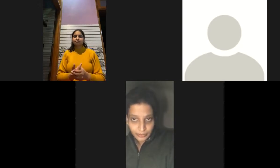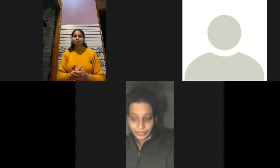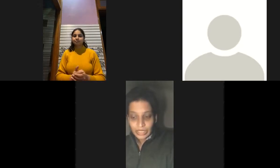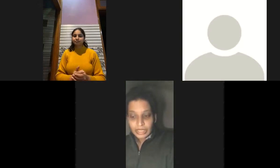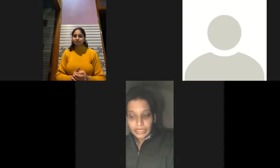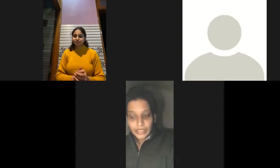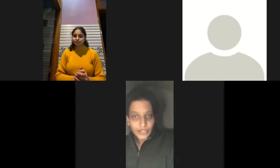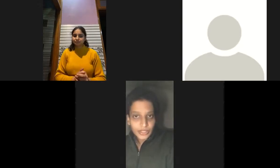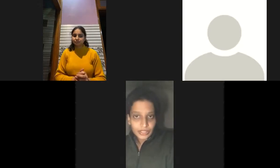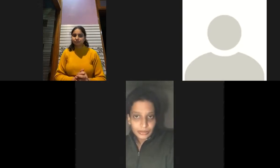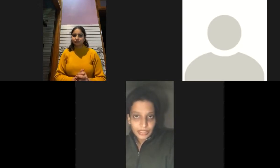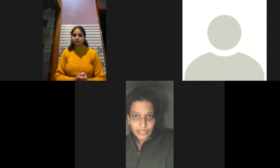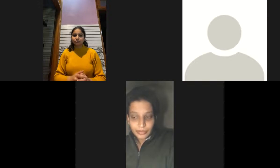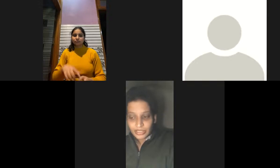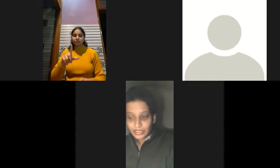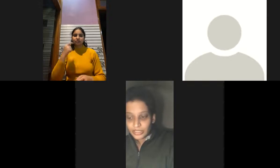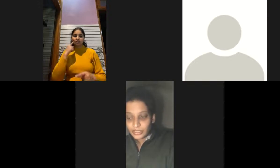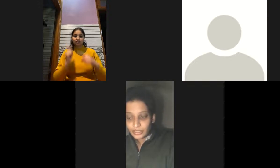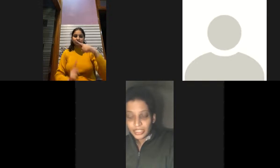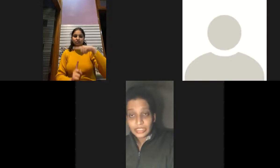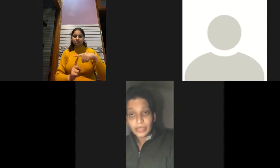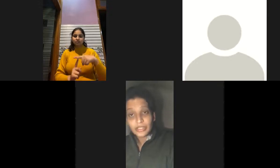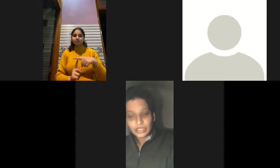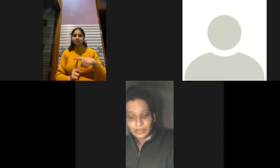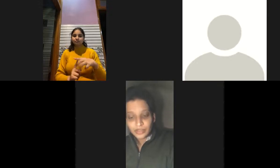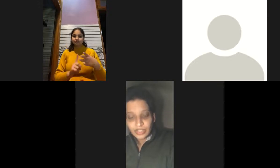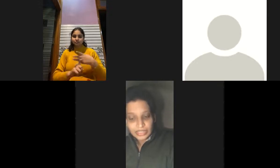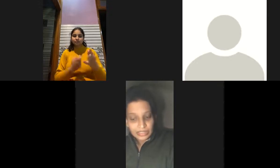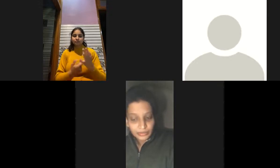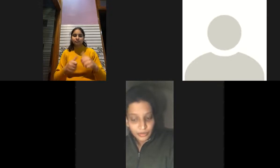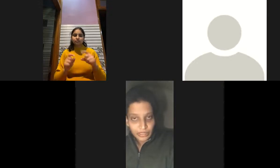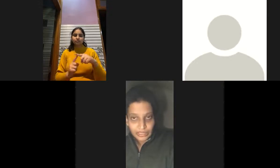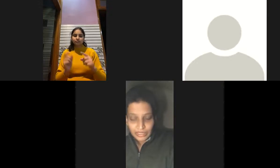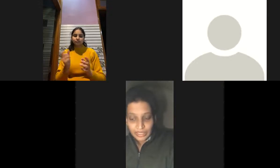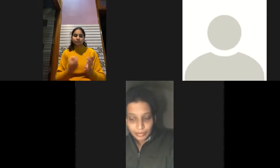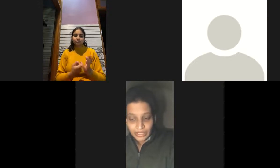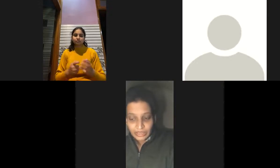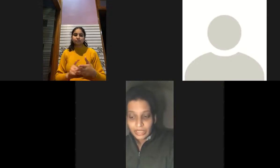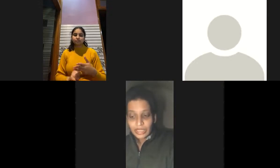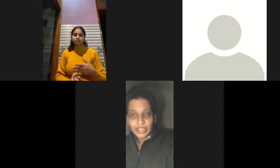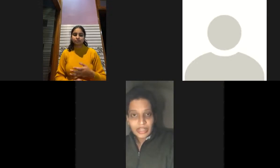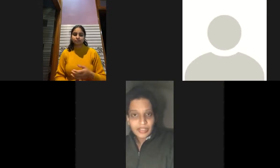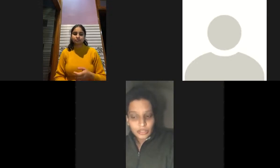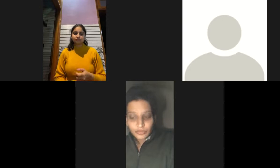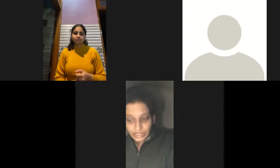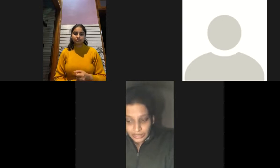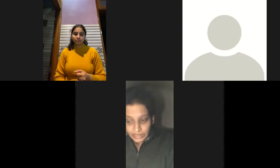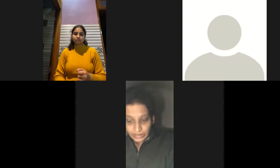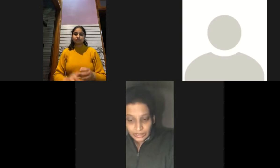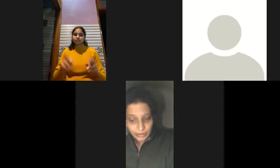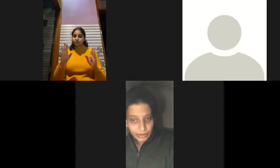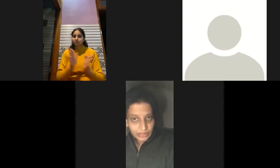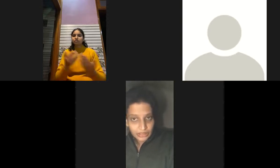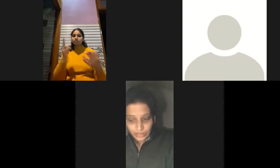able-bodied. In literature, disability representation dates back to the time of classical folk tales and epics. We have tales of